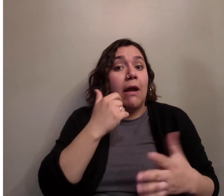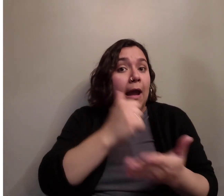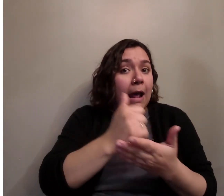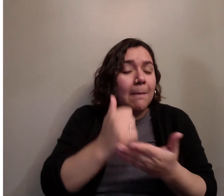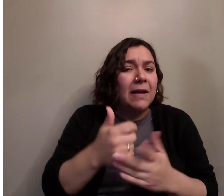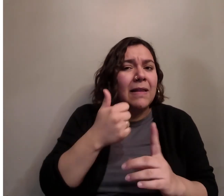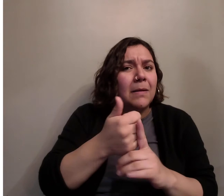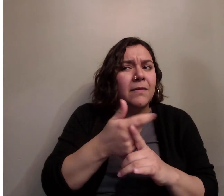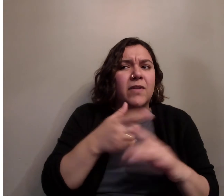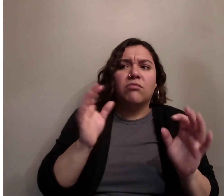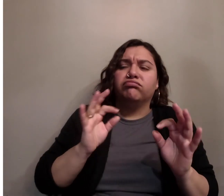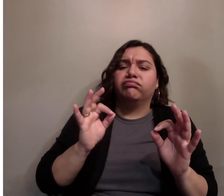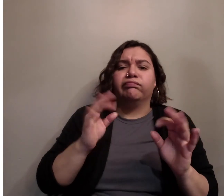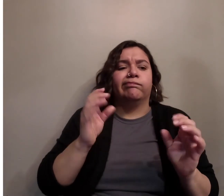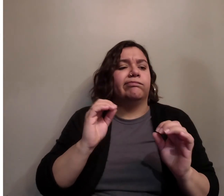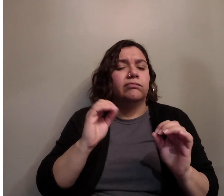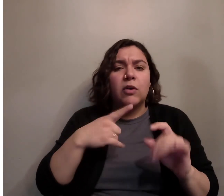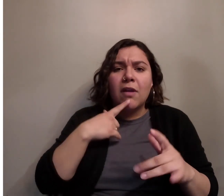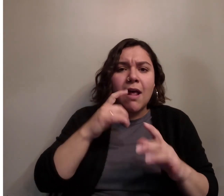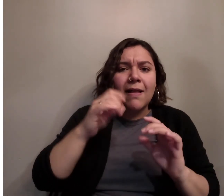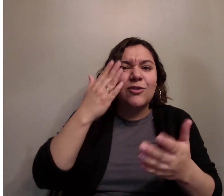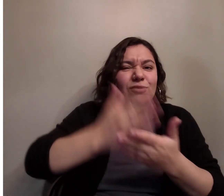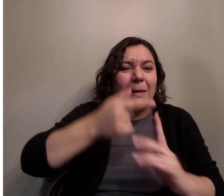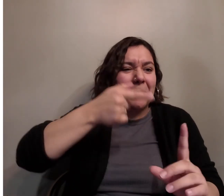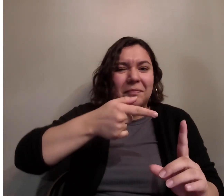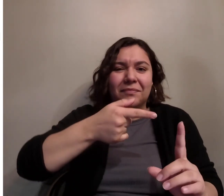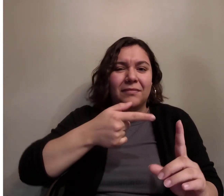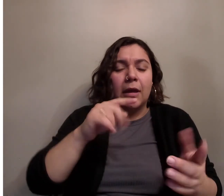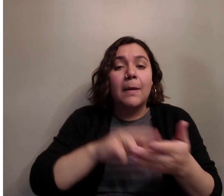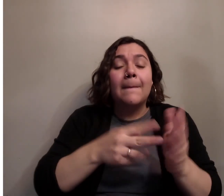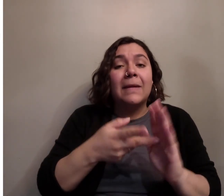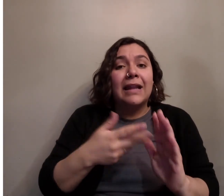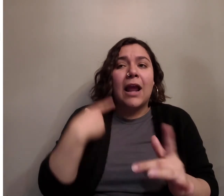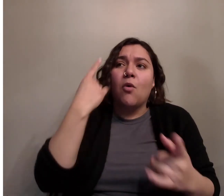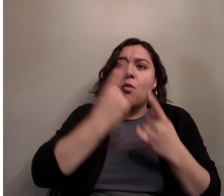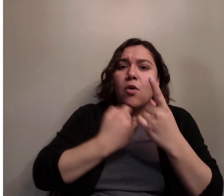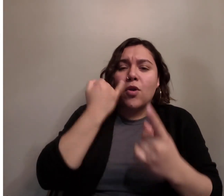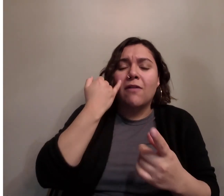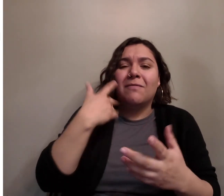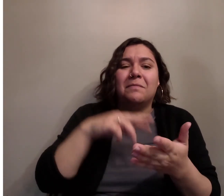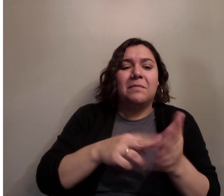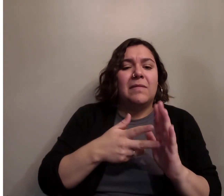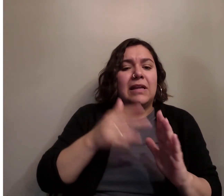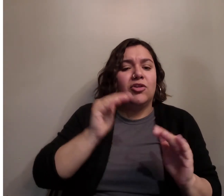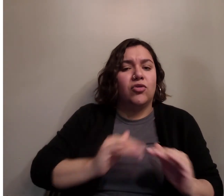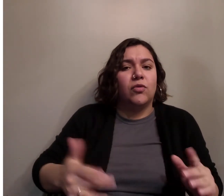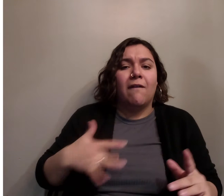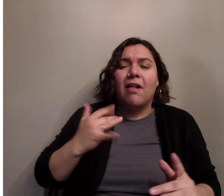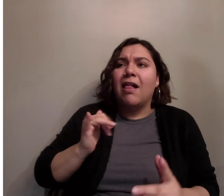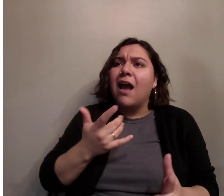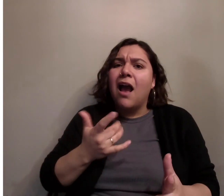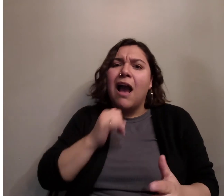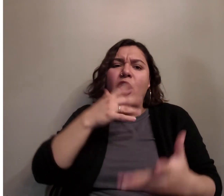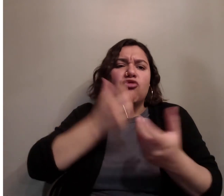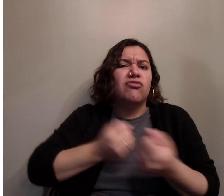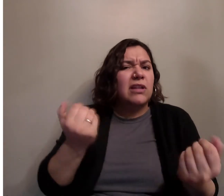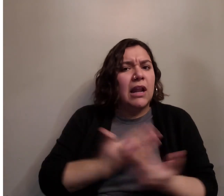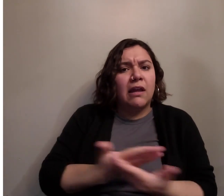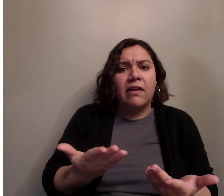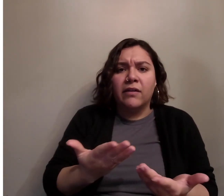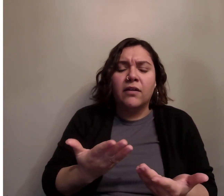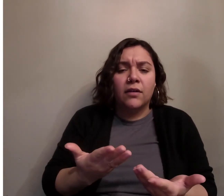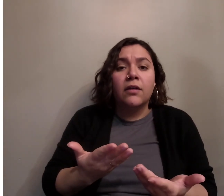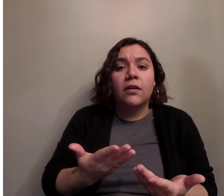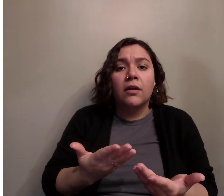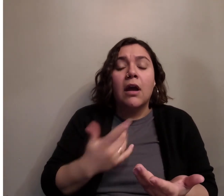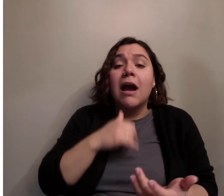room who should be there helping aren't doing anything to stop said person. And it makes, I wonder if that's going to make them feel like, well, I